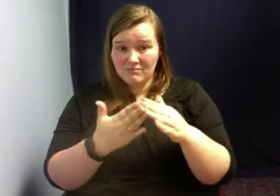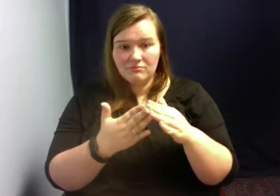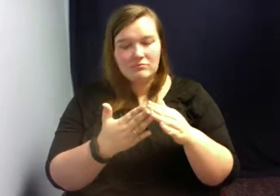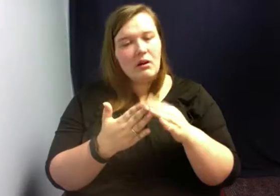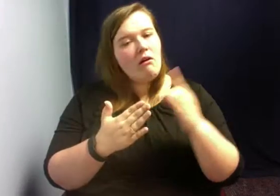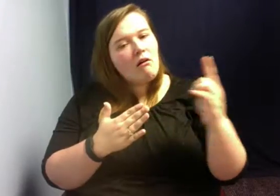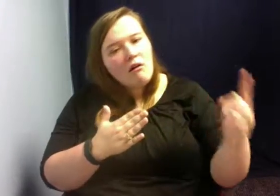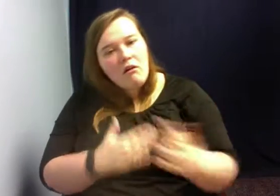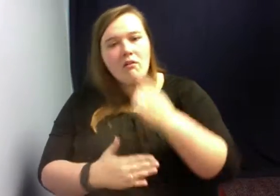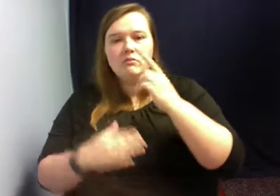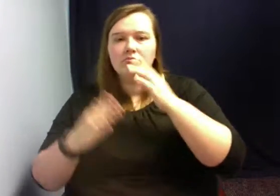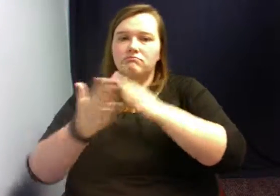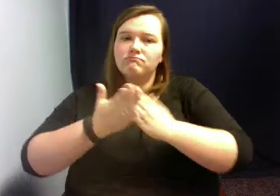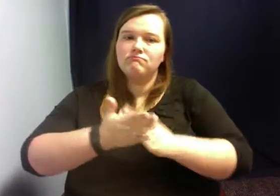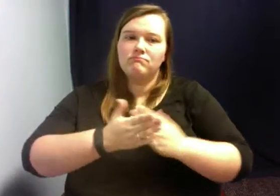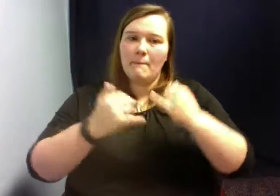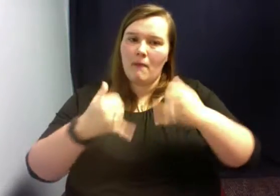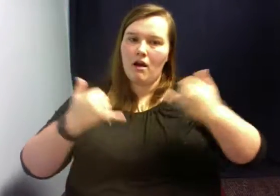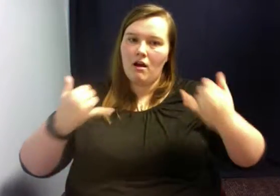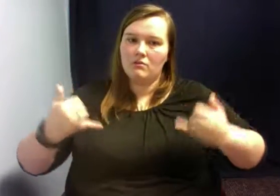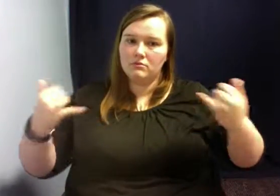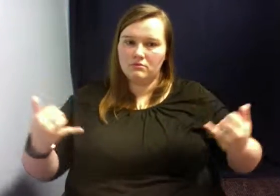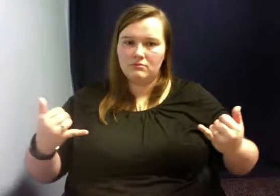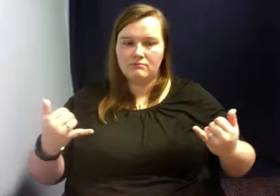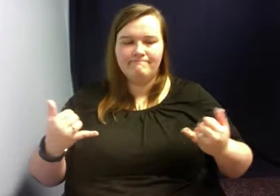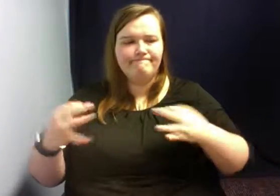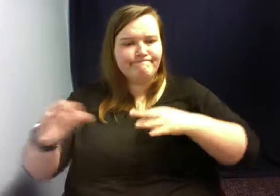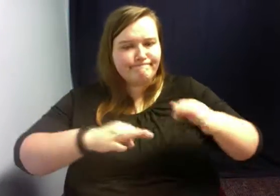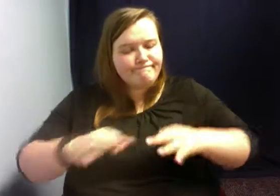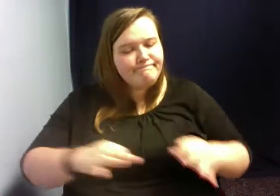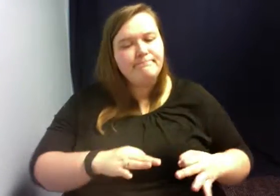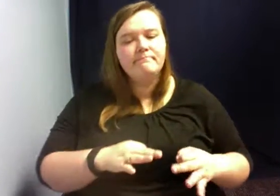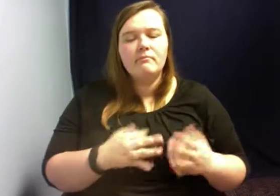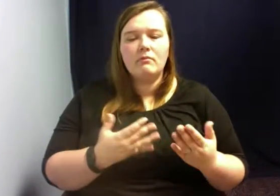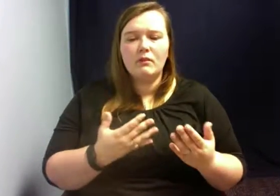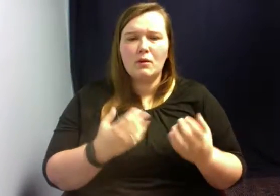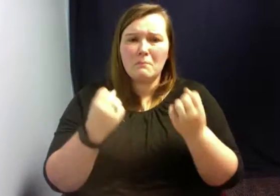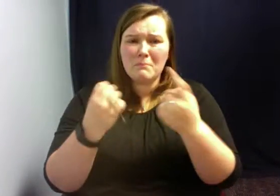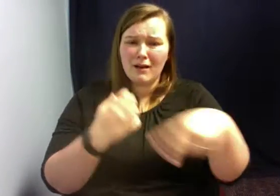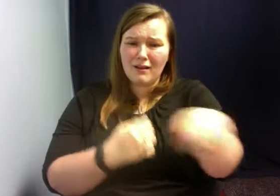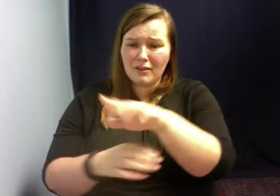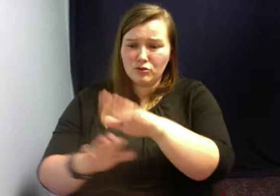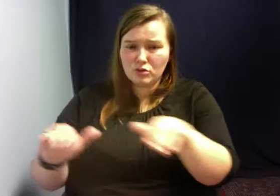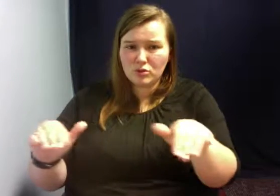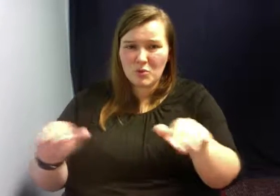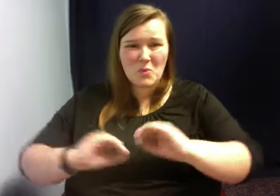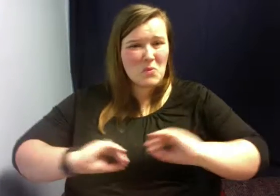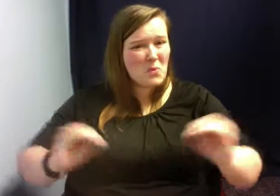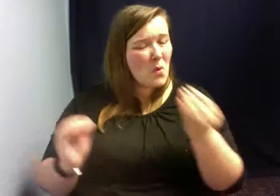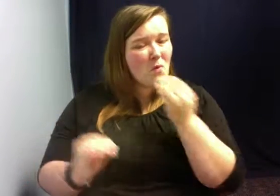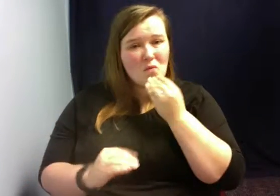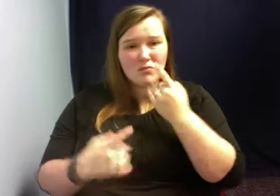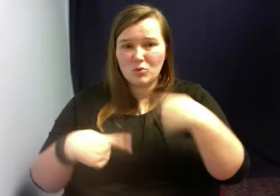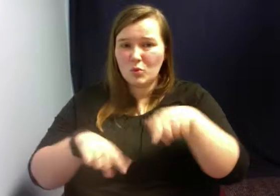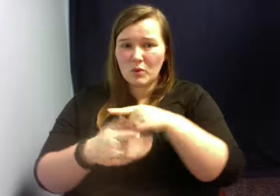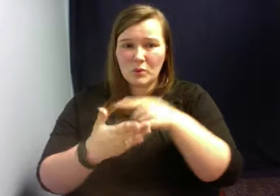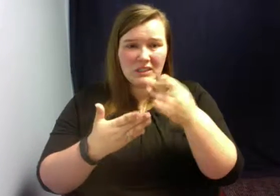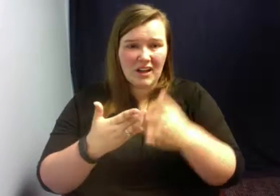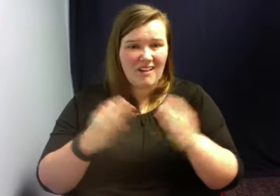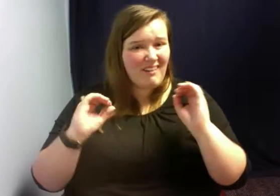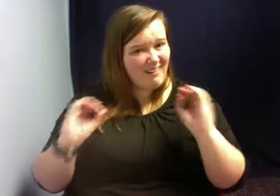always cook pasta. See, Cheryl explained that for many of her kids, there were no meals on the weekends.